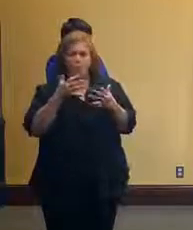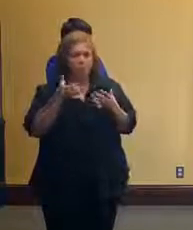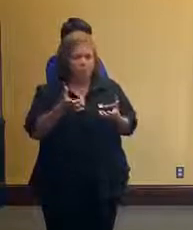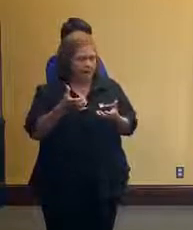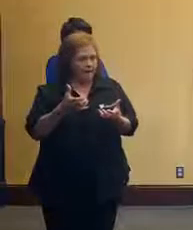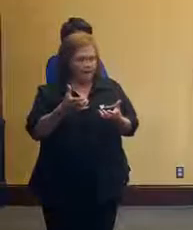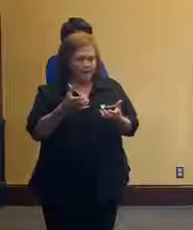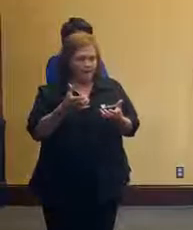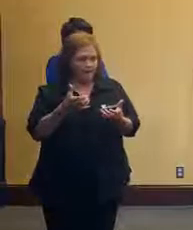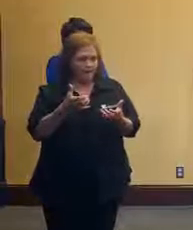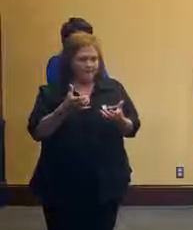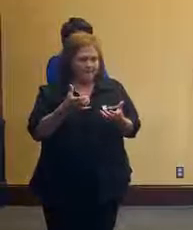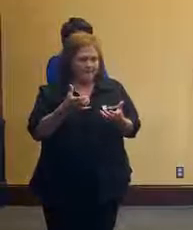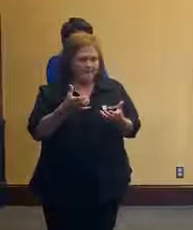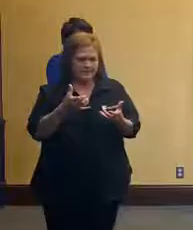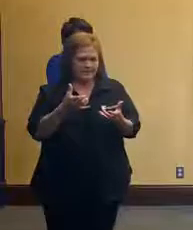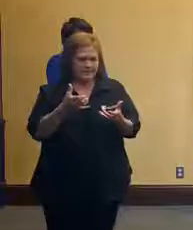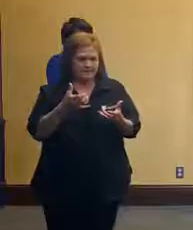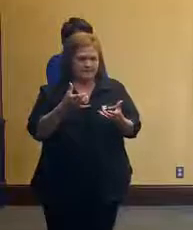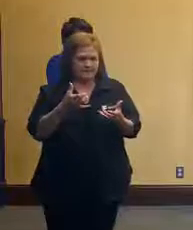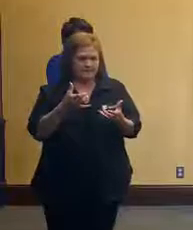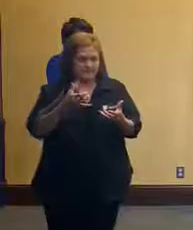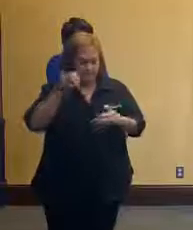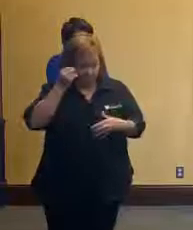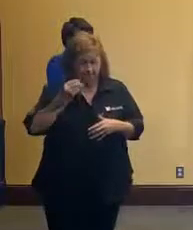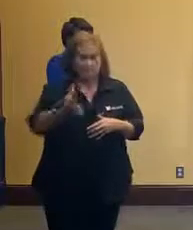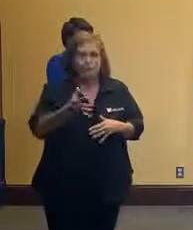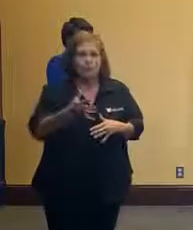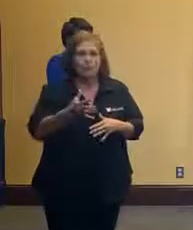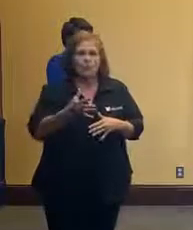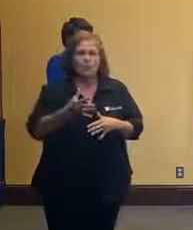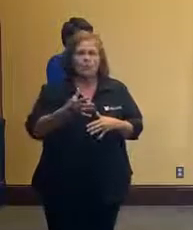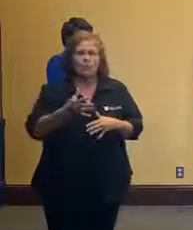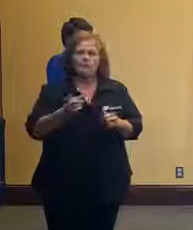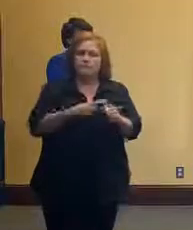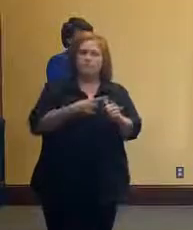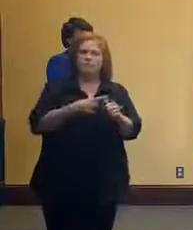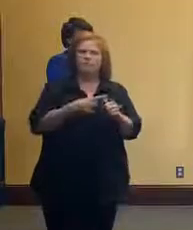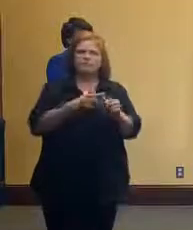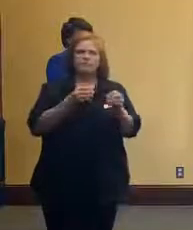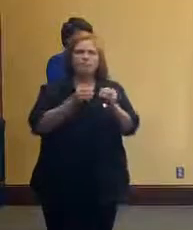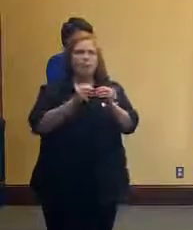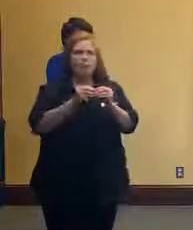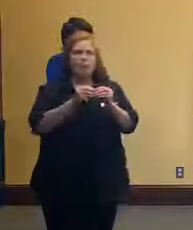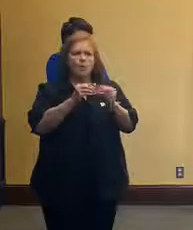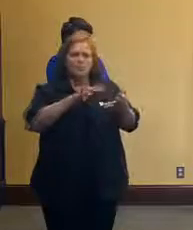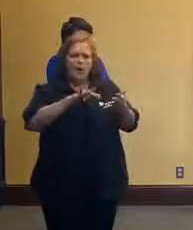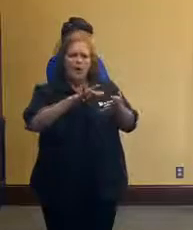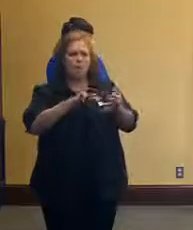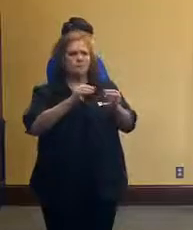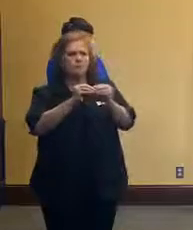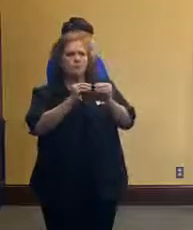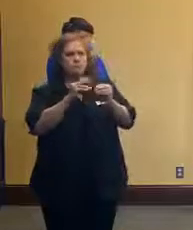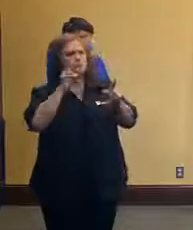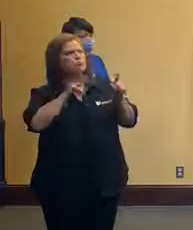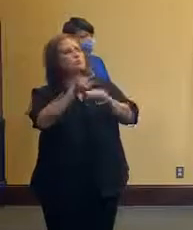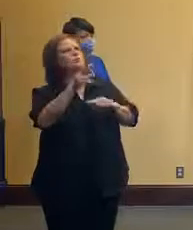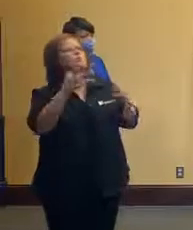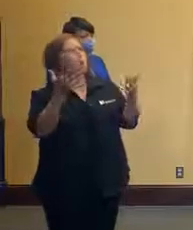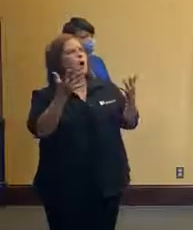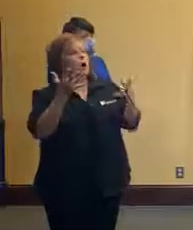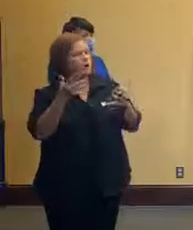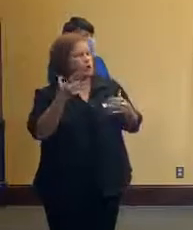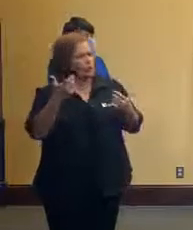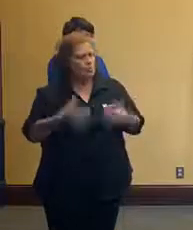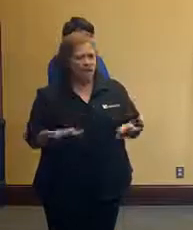that without having the information on where our assumptions and projections are going. It could be so detrimental